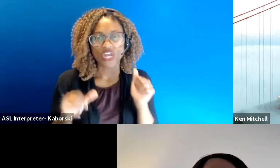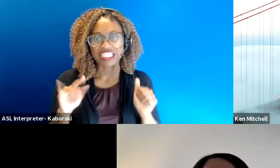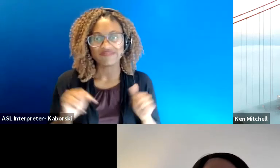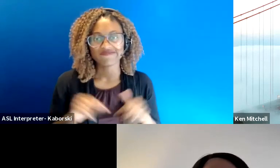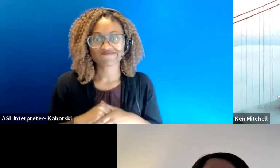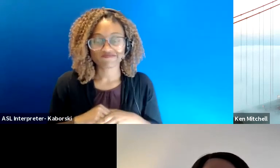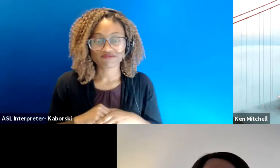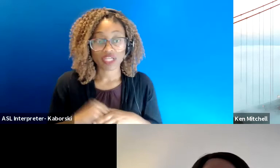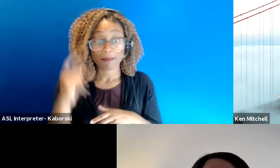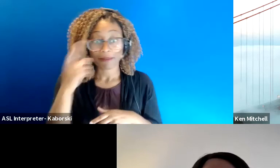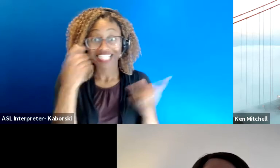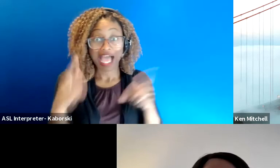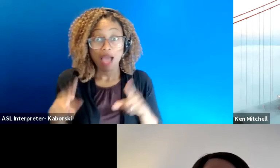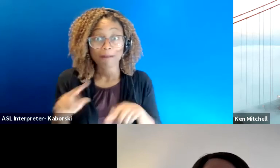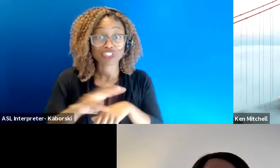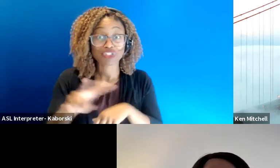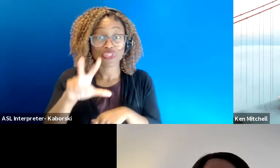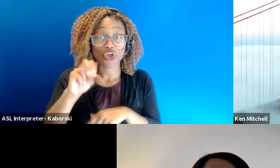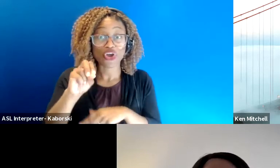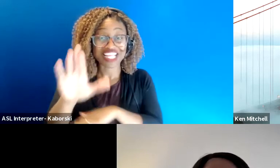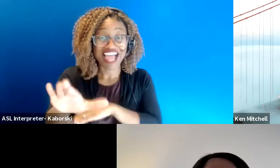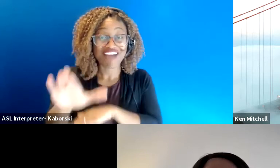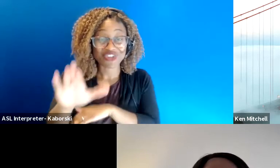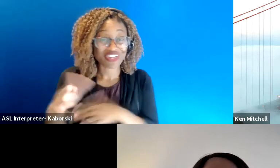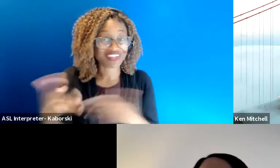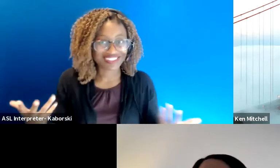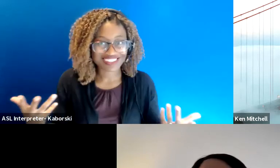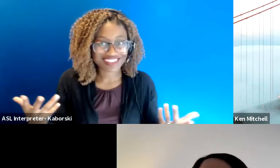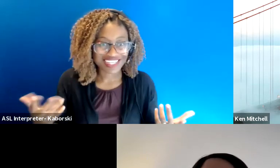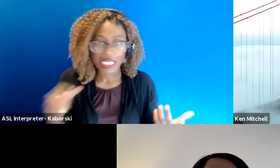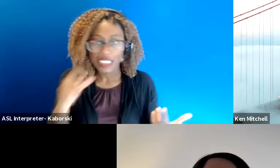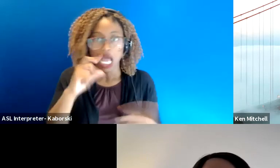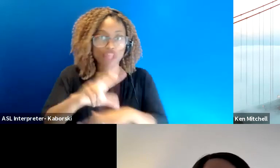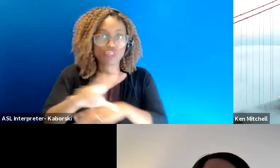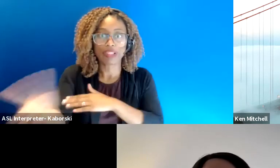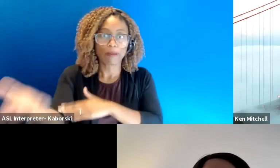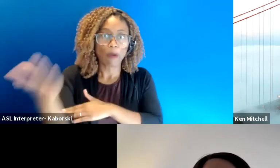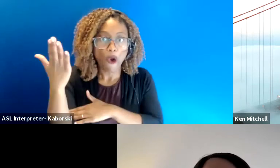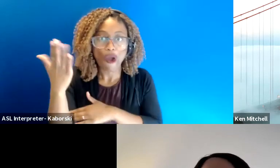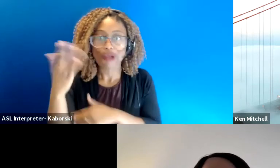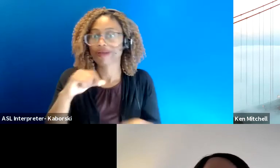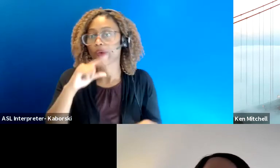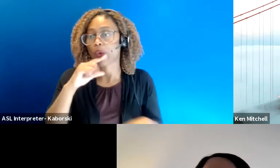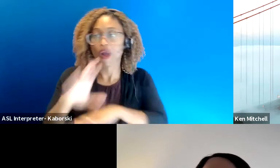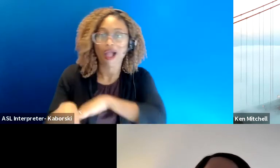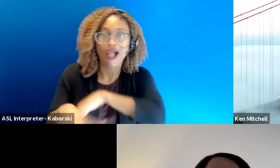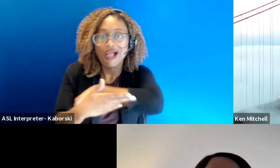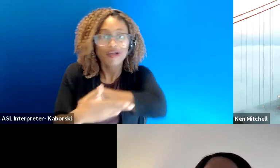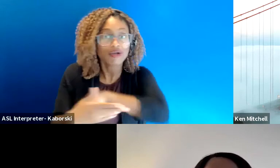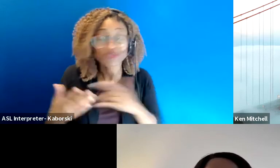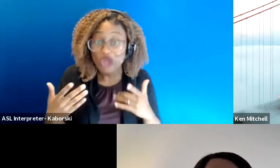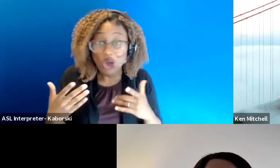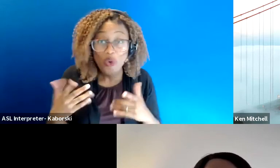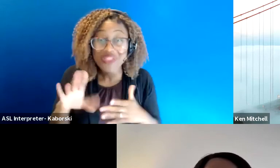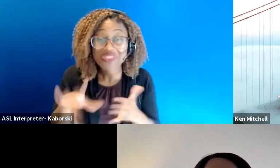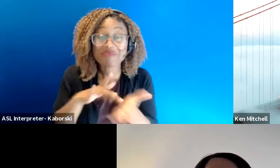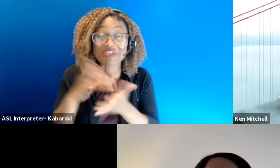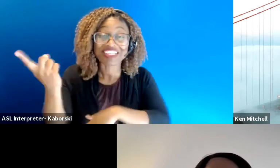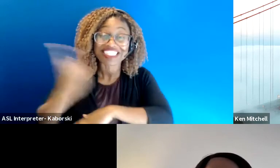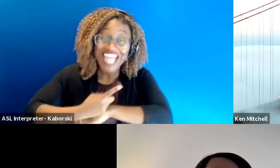happened, it happened at 2:30 in the afternoon. It's not like it happened at 3 a.m. or the middle of the night. This happened in the middle of the